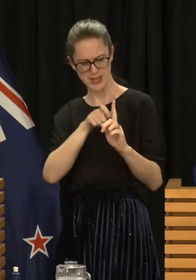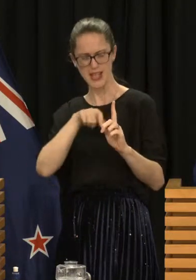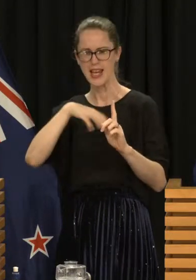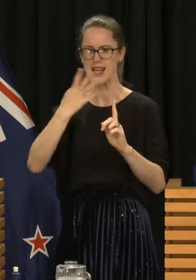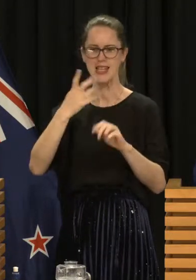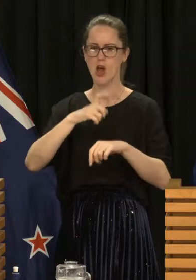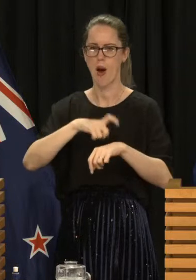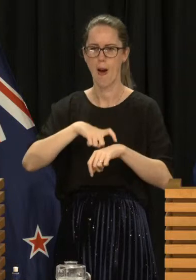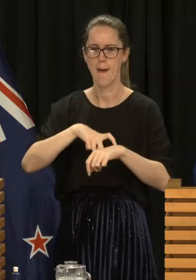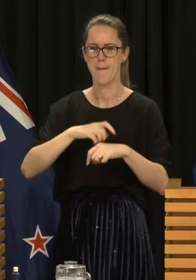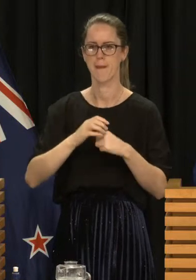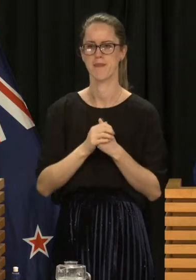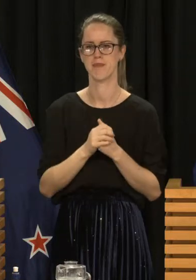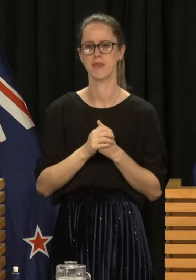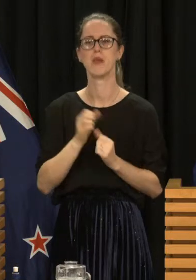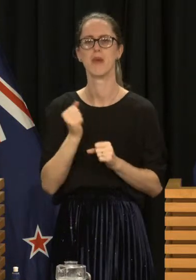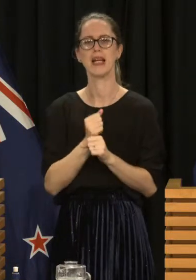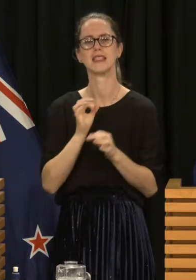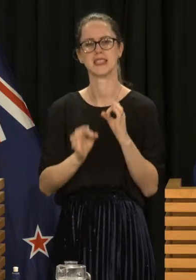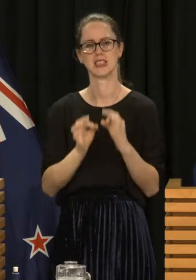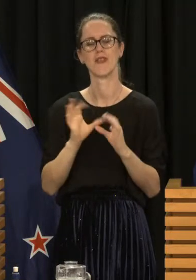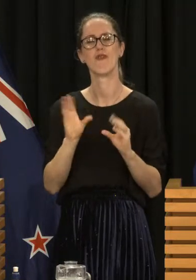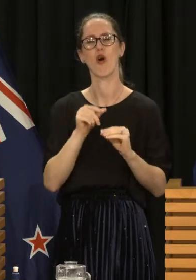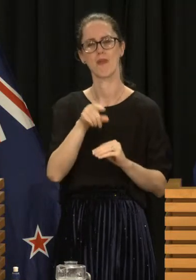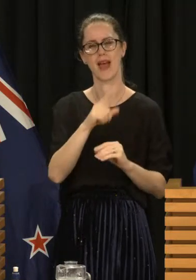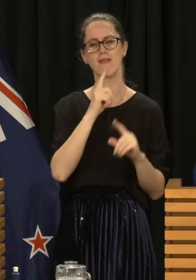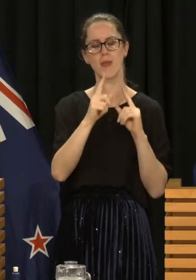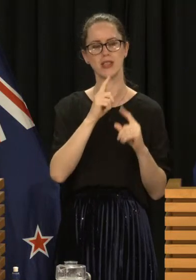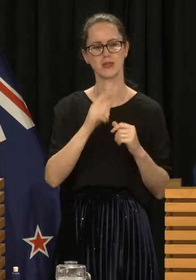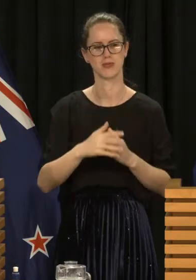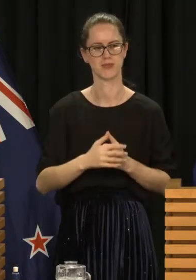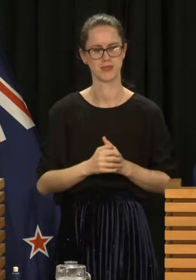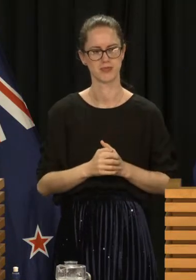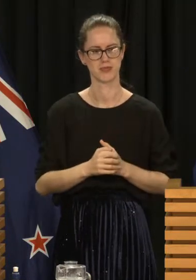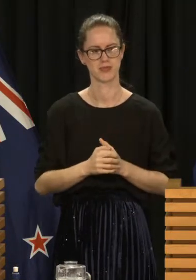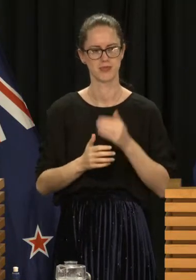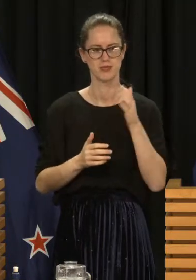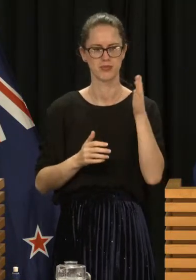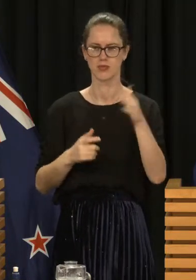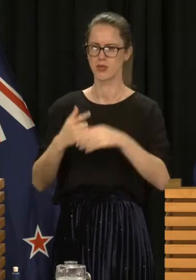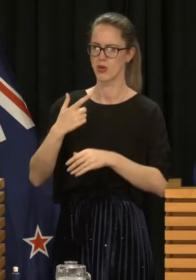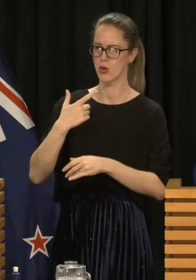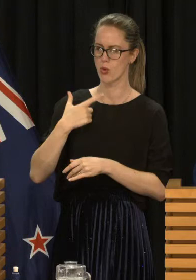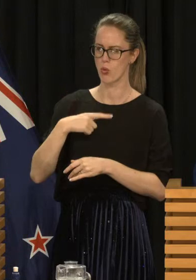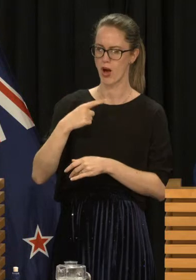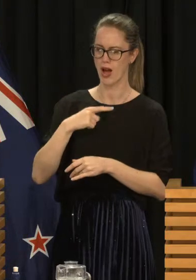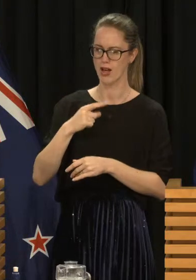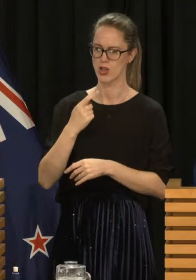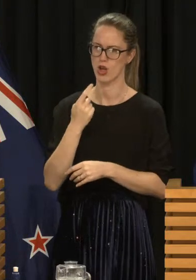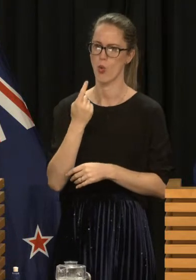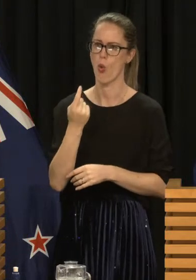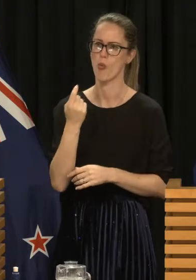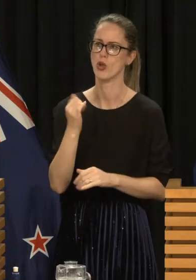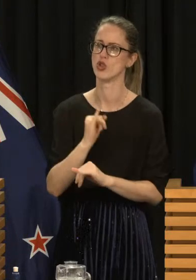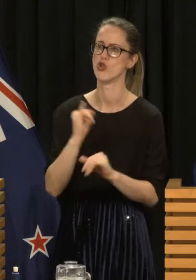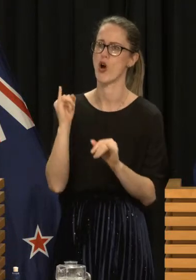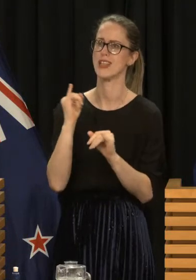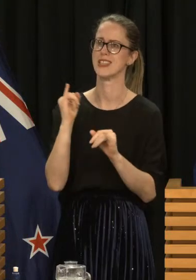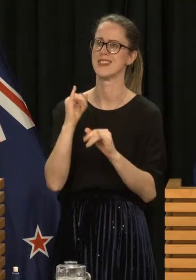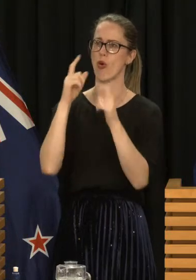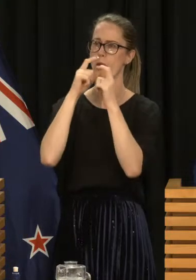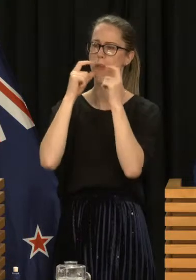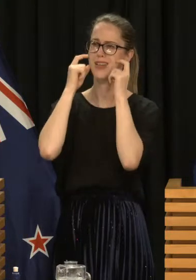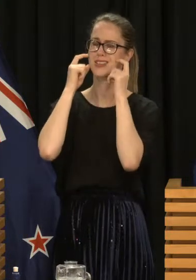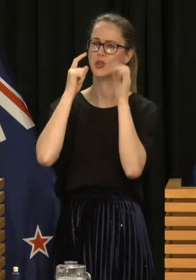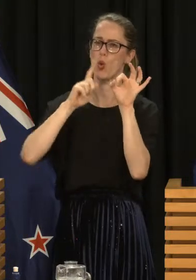any given time, and when we make decisions based on that. Can I also ask, why does it take this near crisis to make mask use